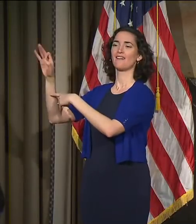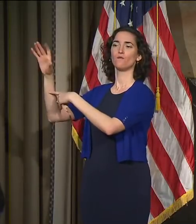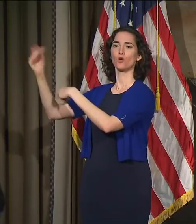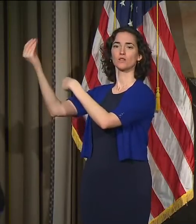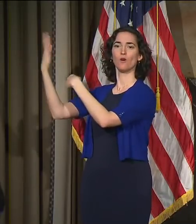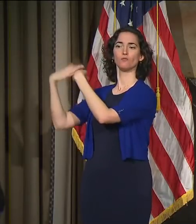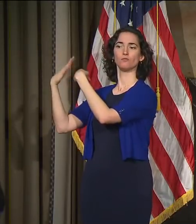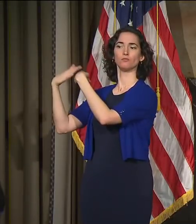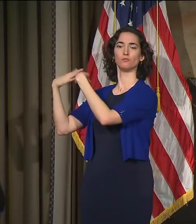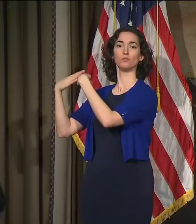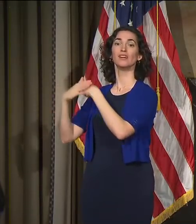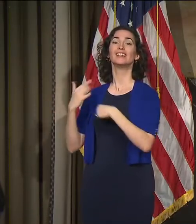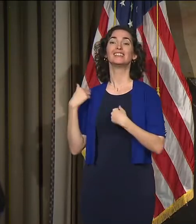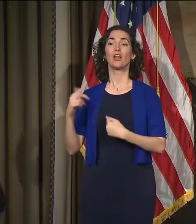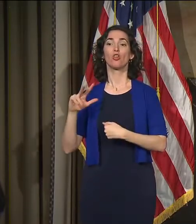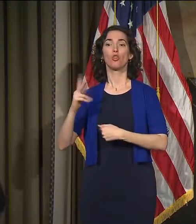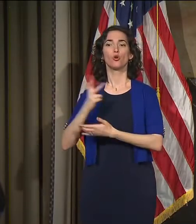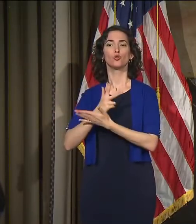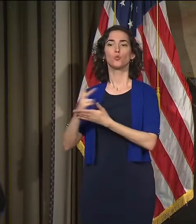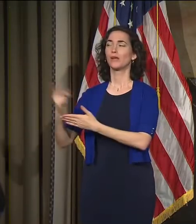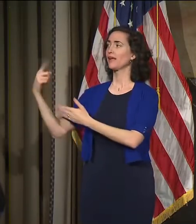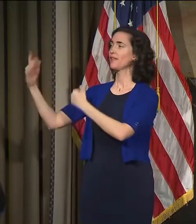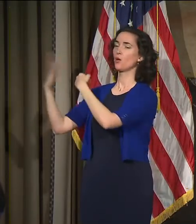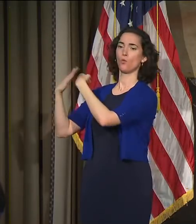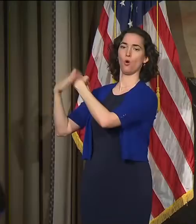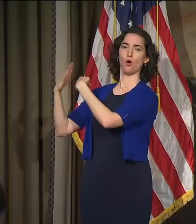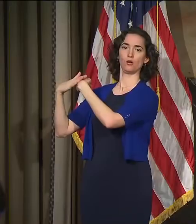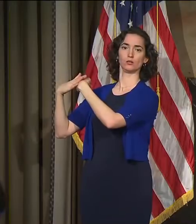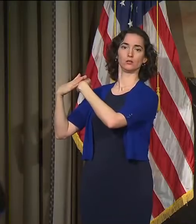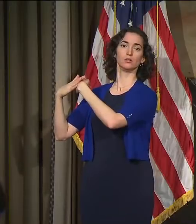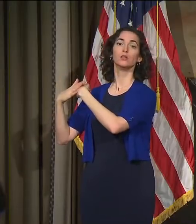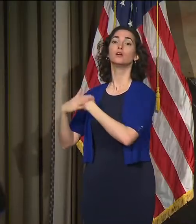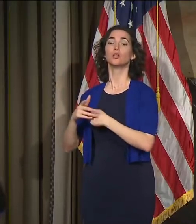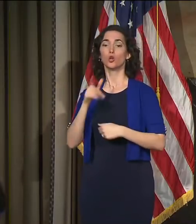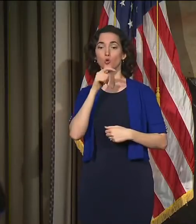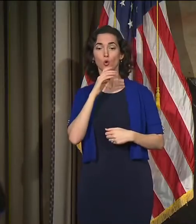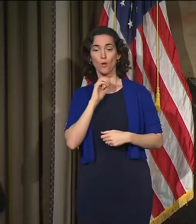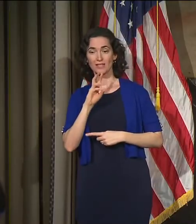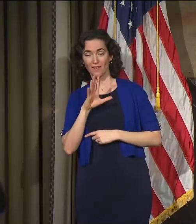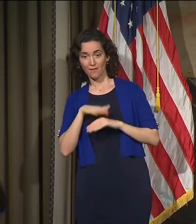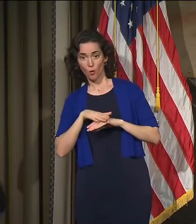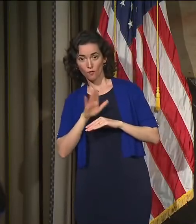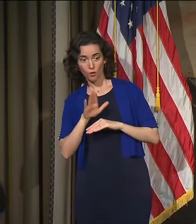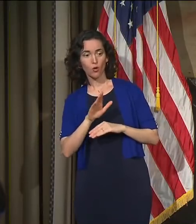third week in a row that recommendation has been there.